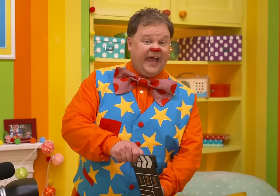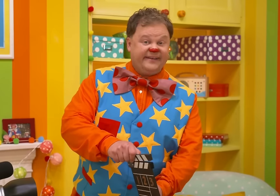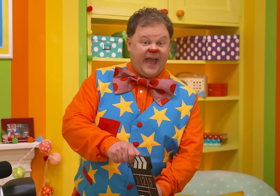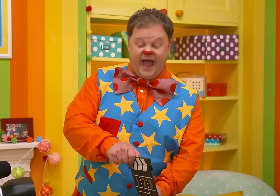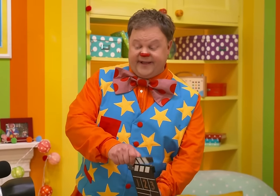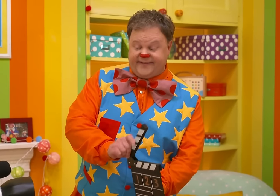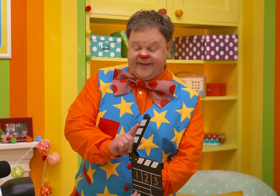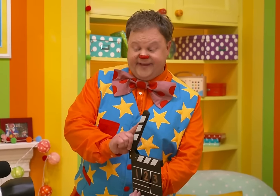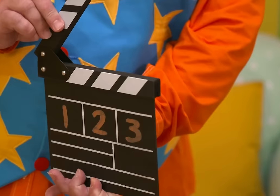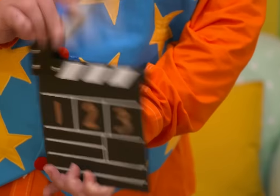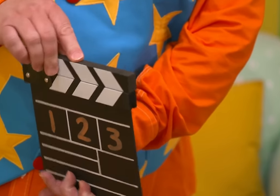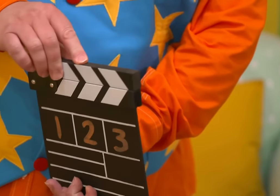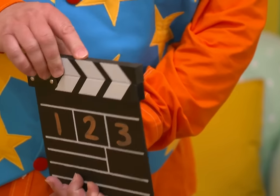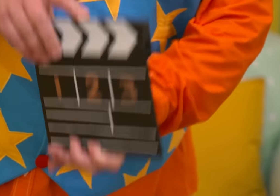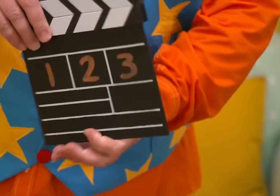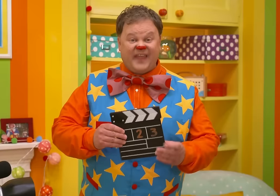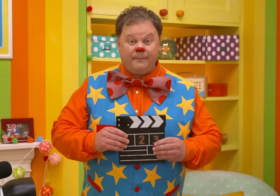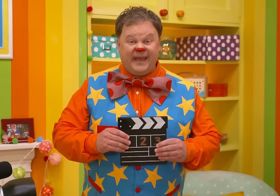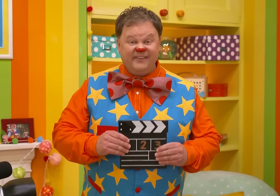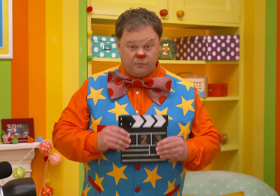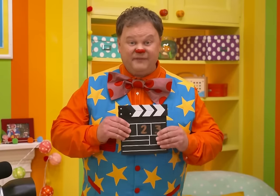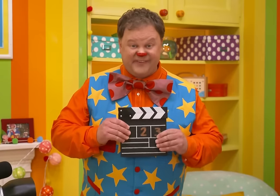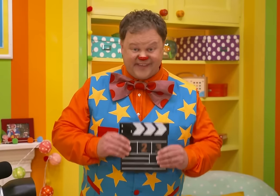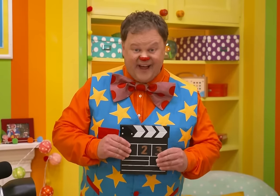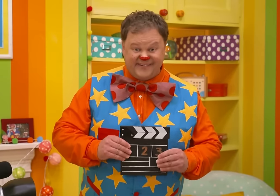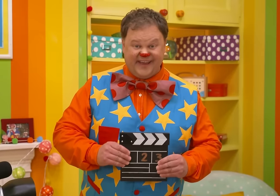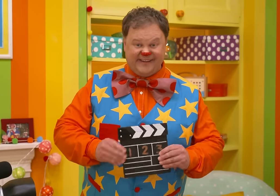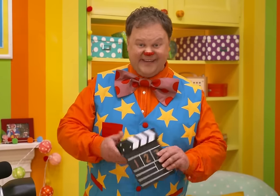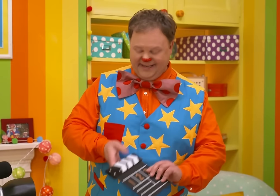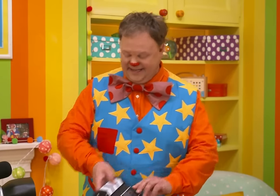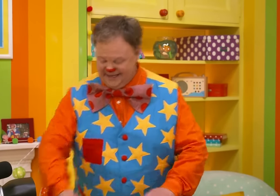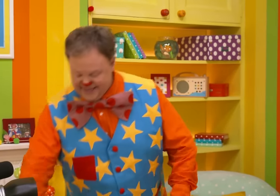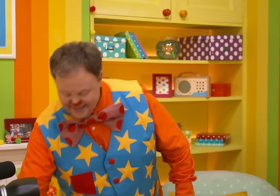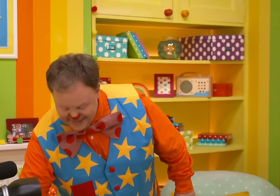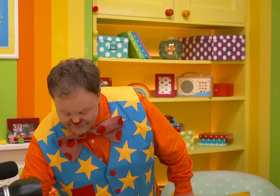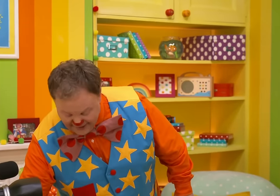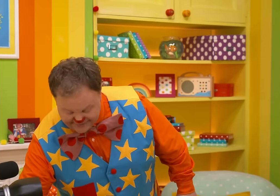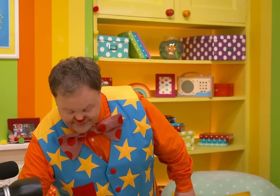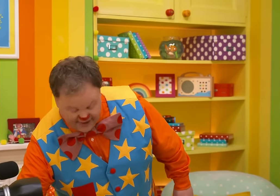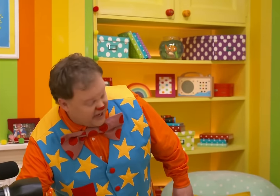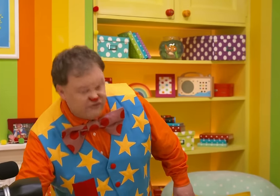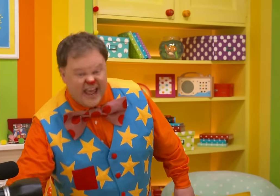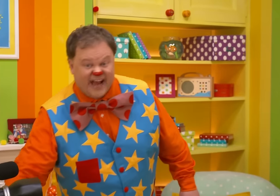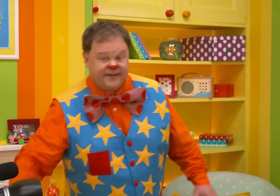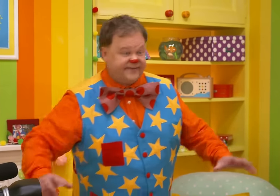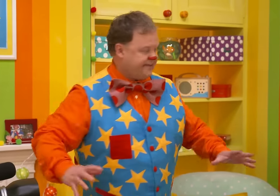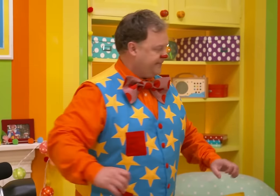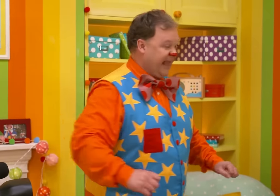And action! That means we've started. Right. Are you ready, actors? Here